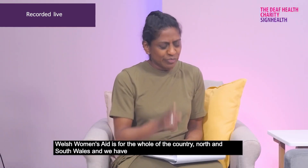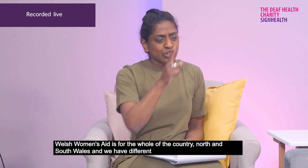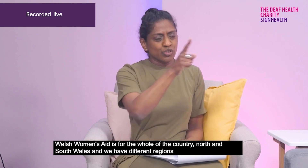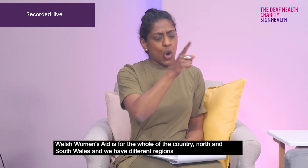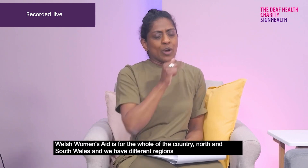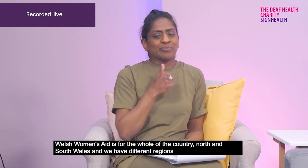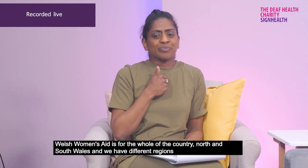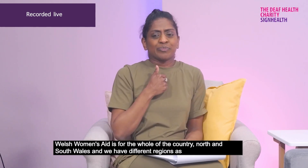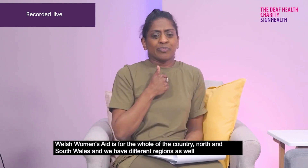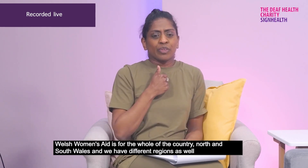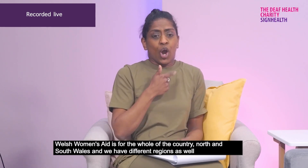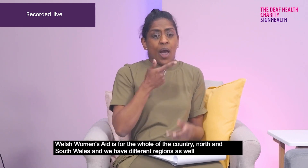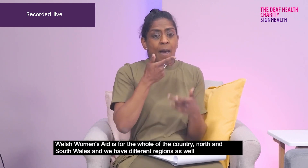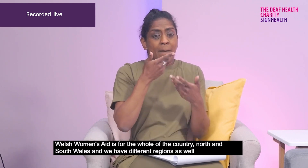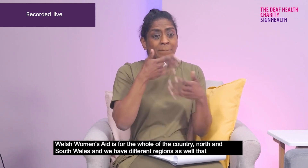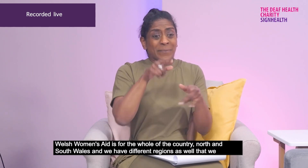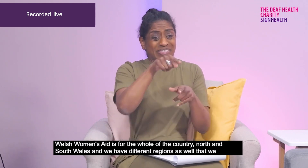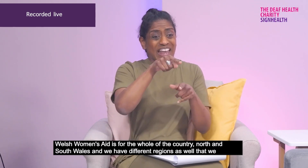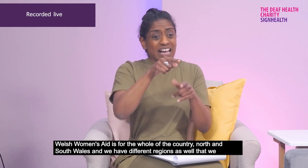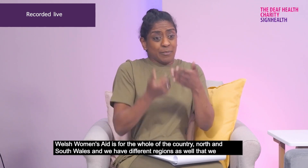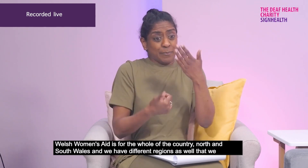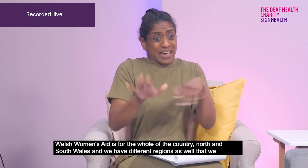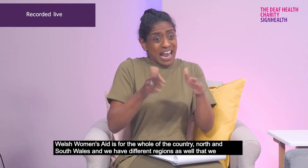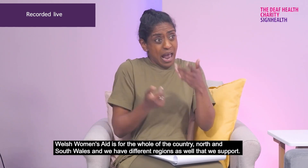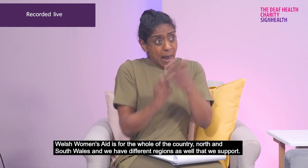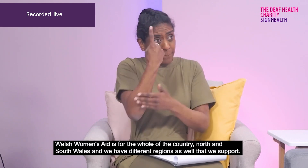have different regions as well that we support.